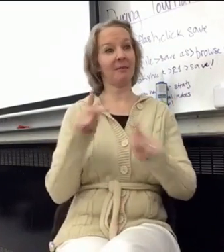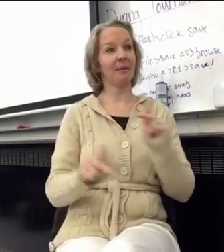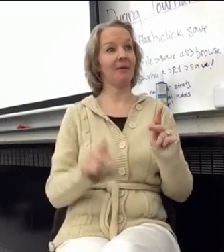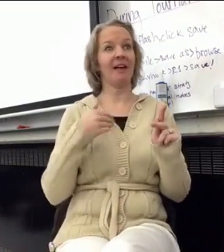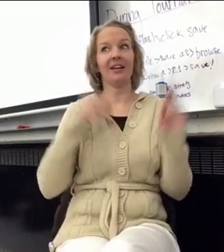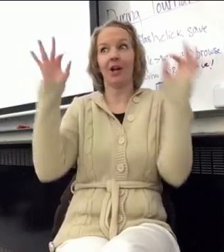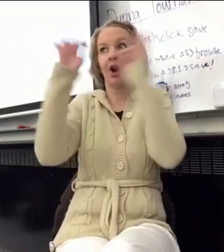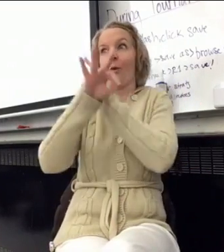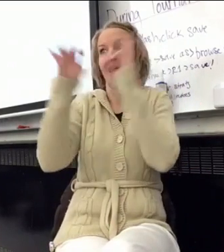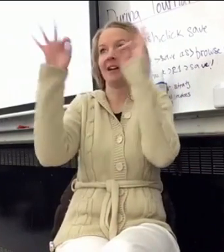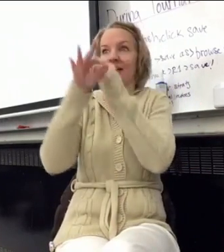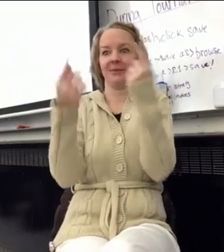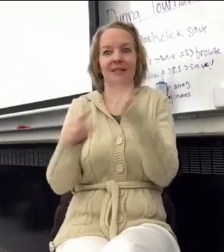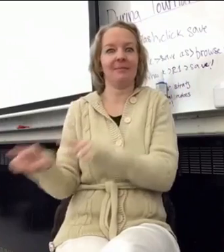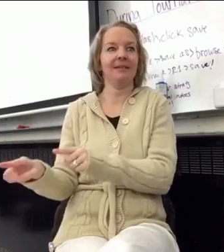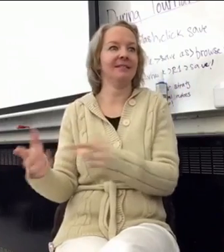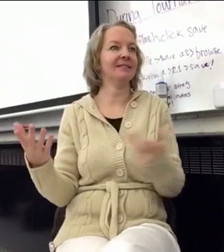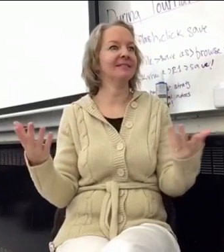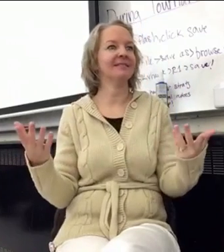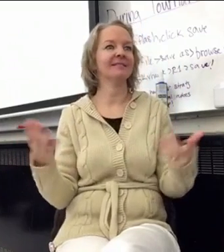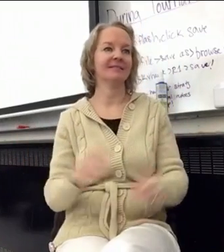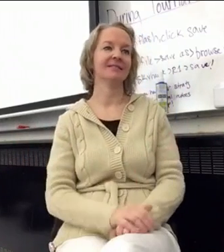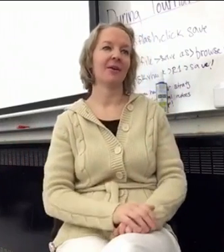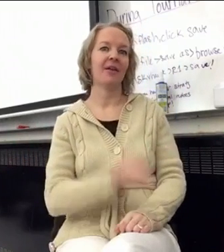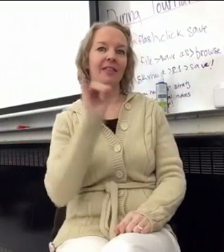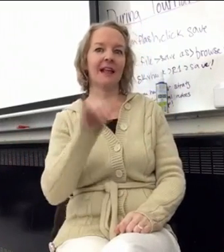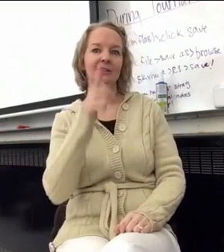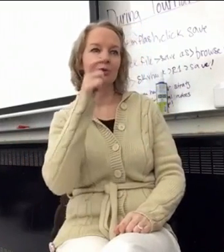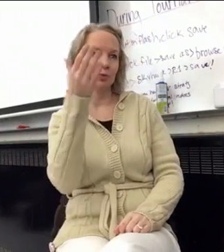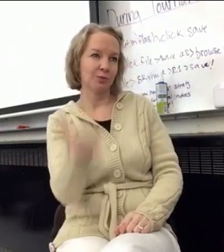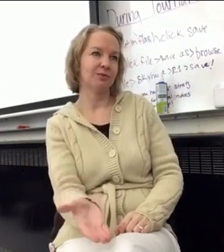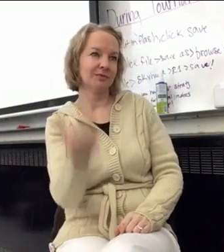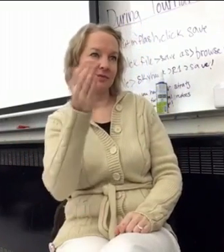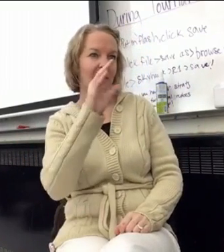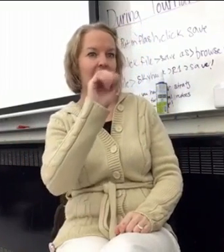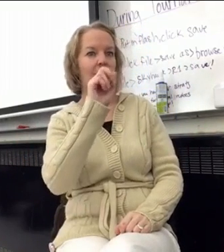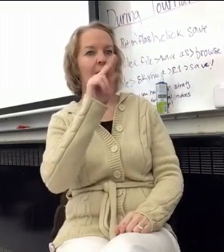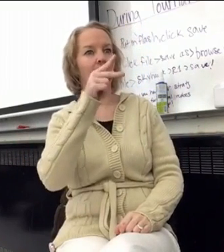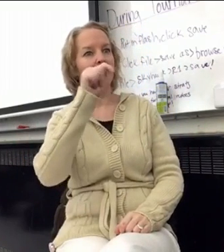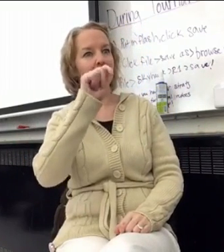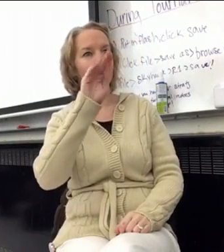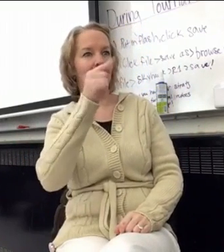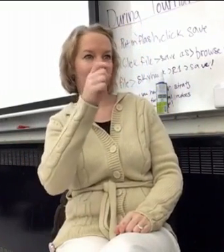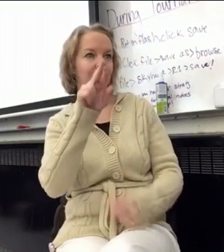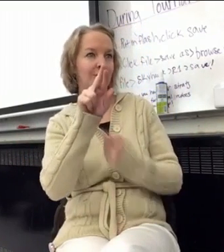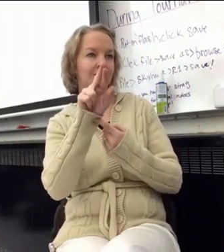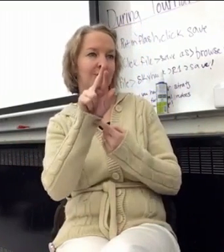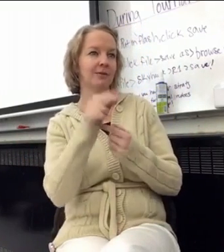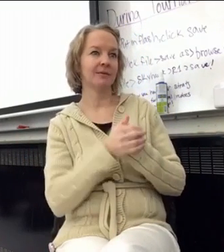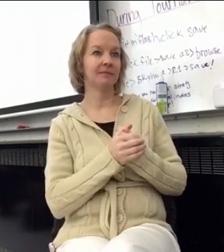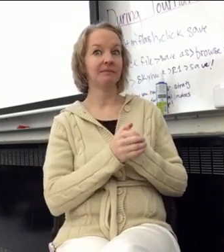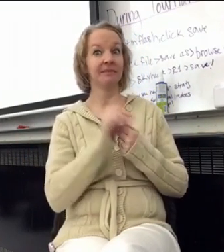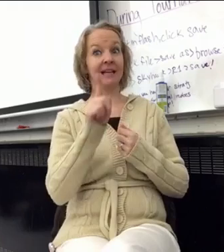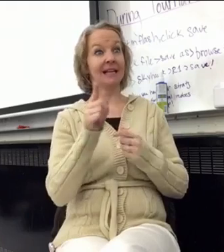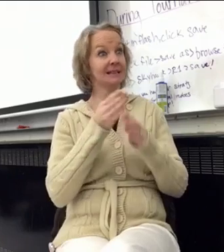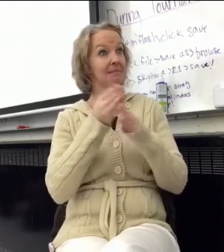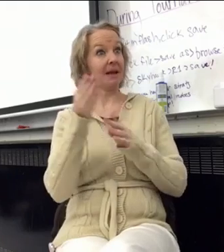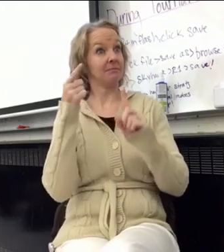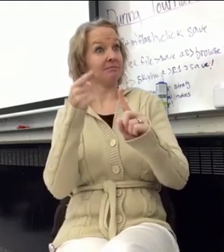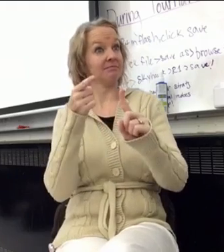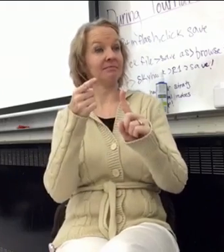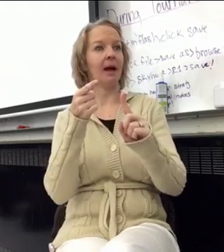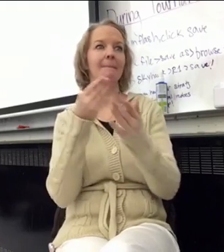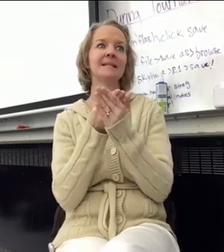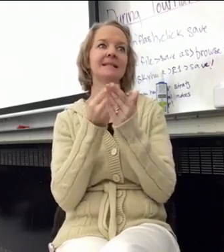no idea what's going on. So again, carpetbagger is going to be your con artist. And his biggest thing is going to be